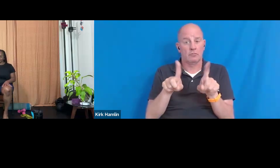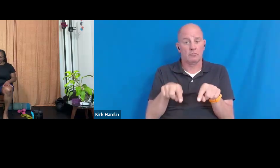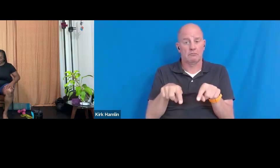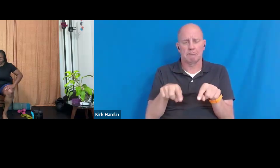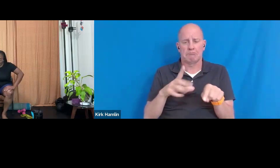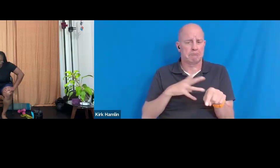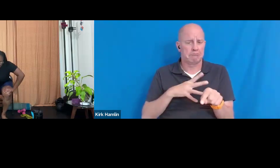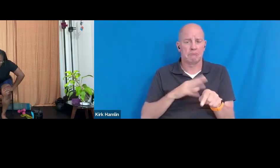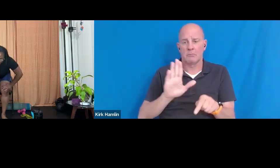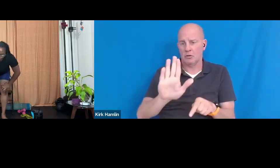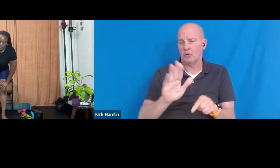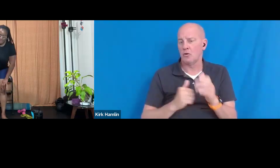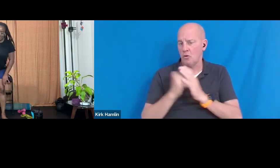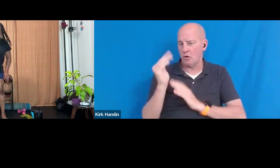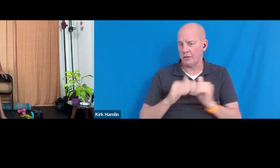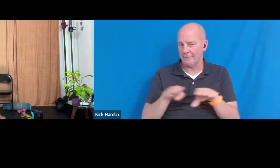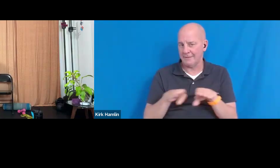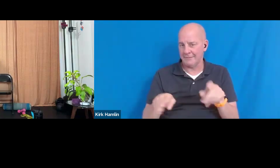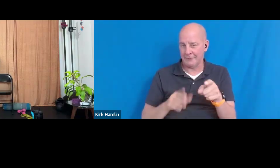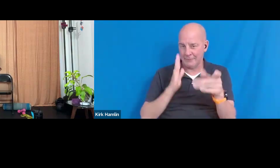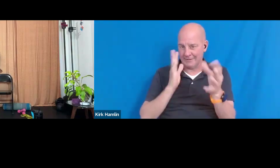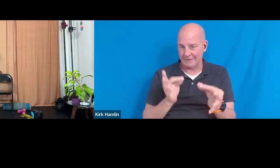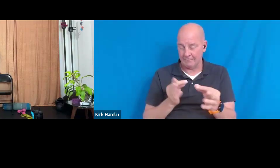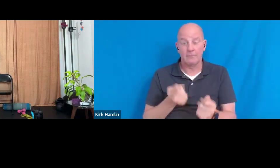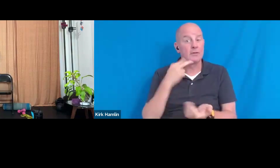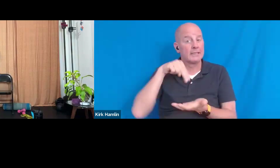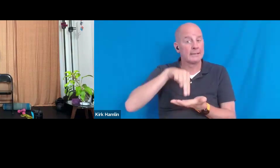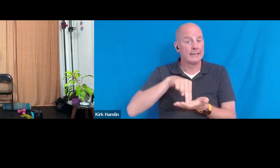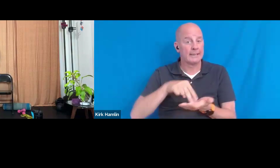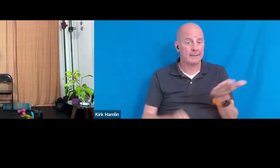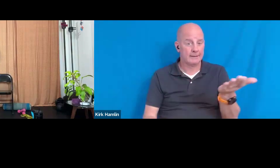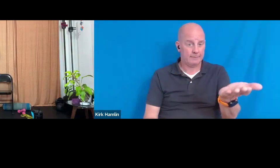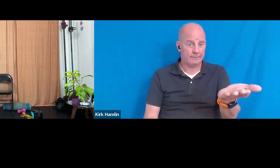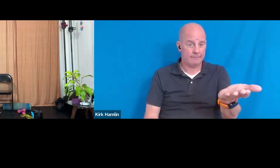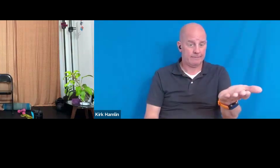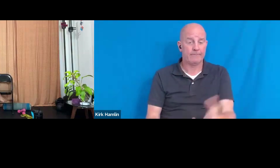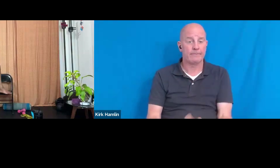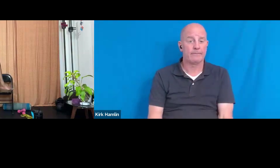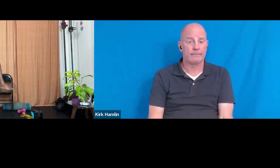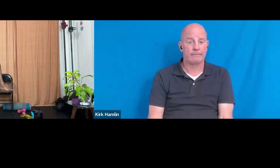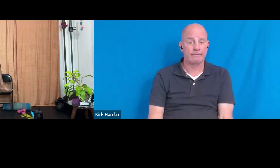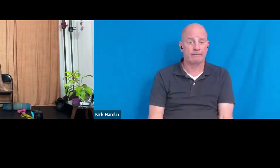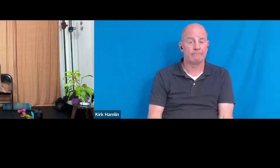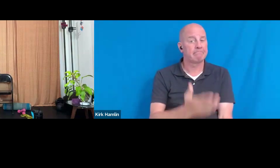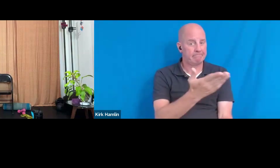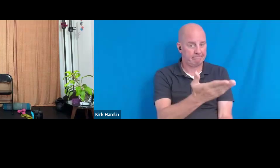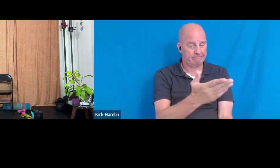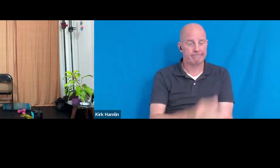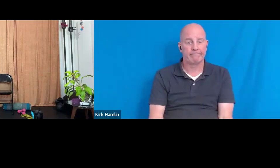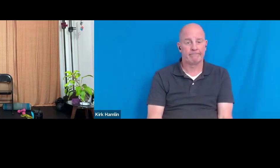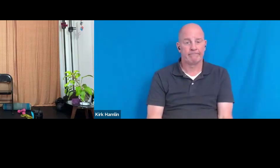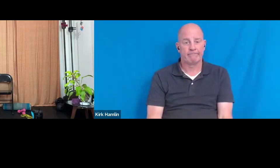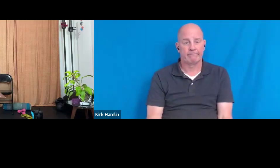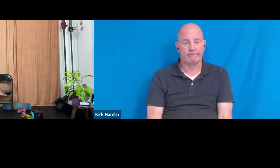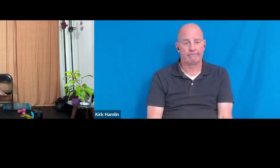feel comfortable doing that. If you are standing, then I would say we can work on lifting one leg